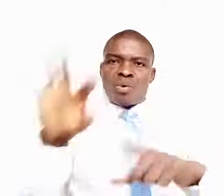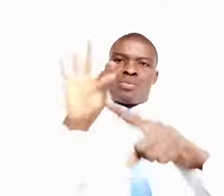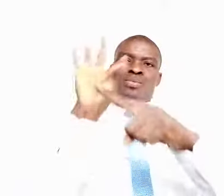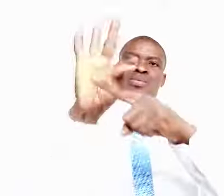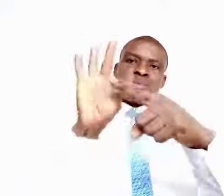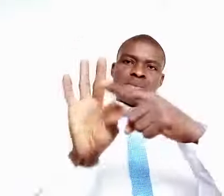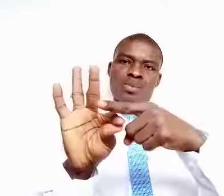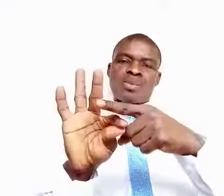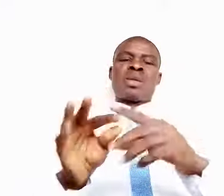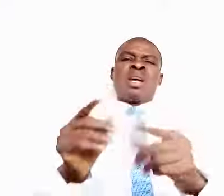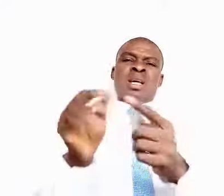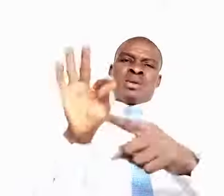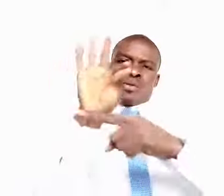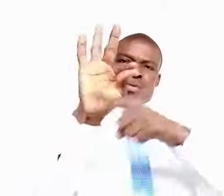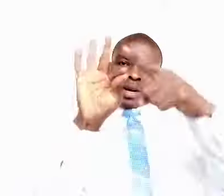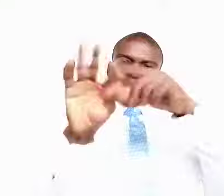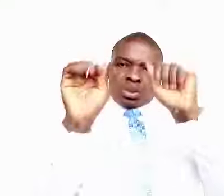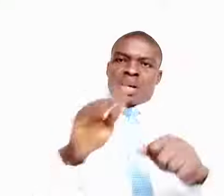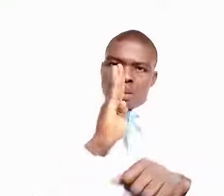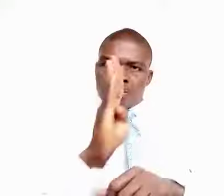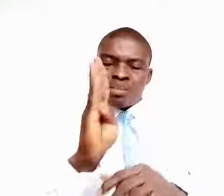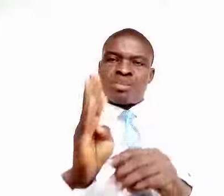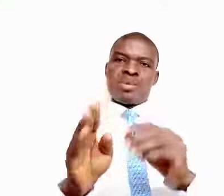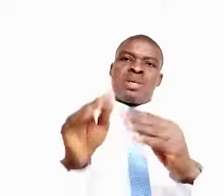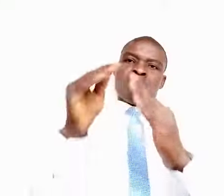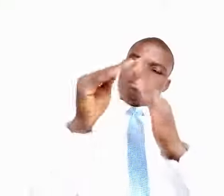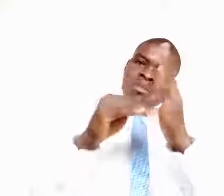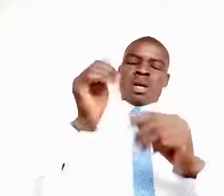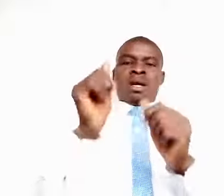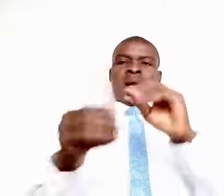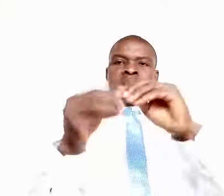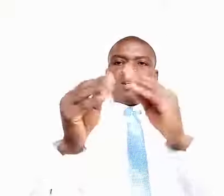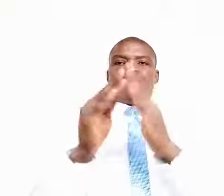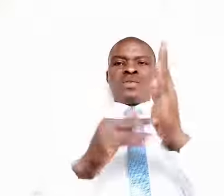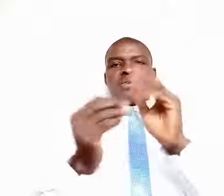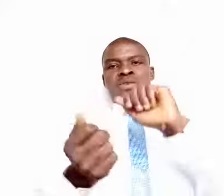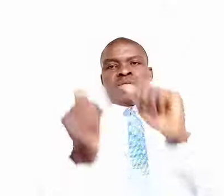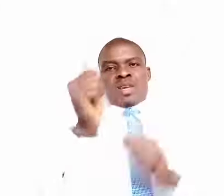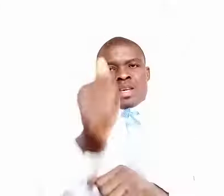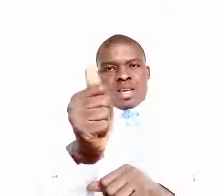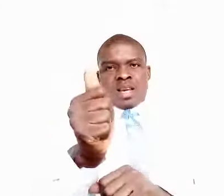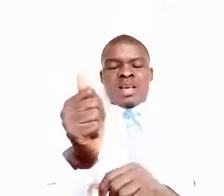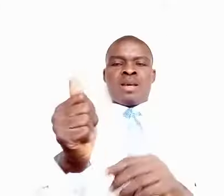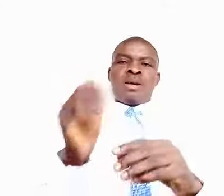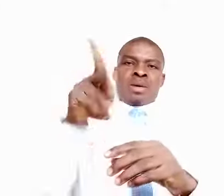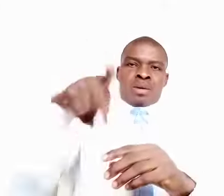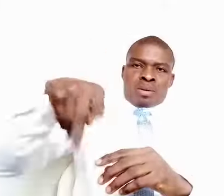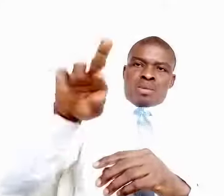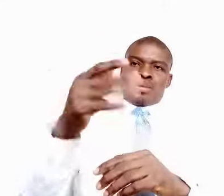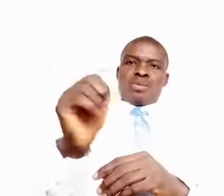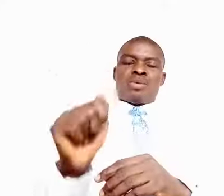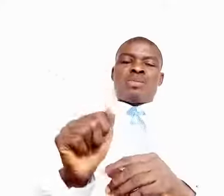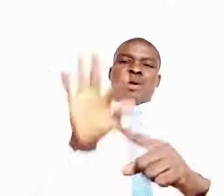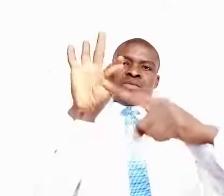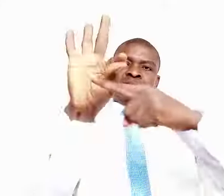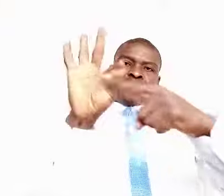Fraction can be classified as follows. A. Proper fraction. Proper fraction is a